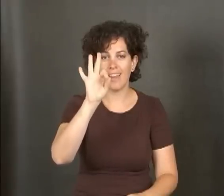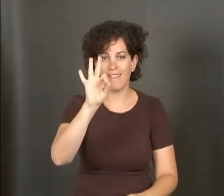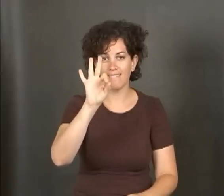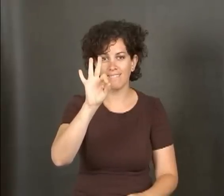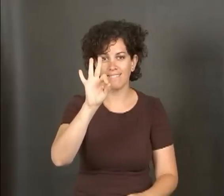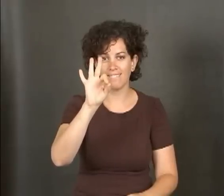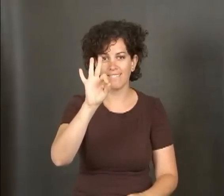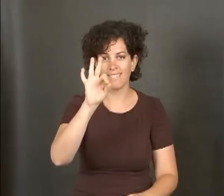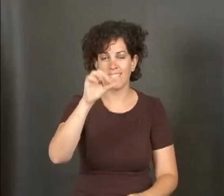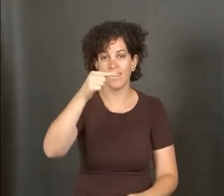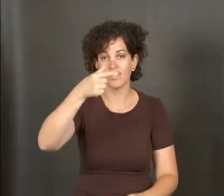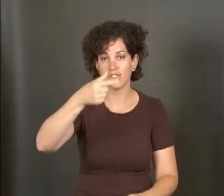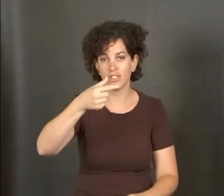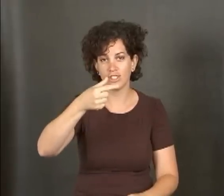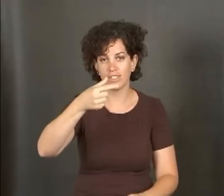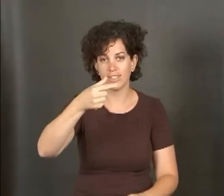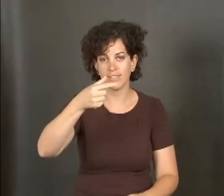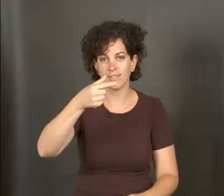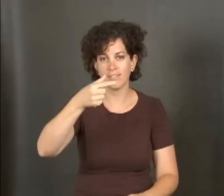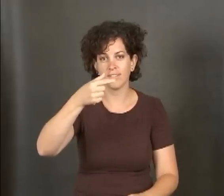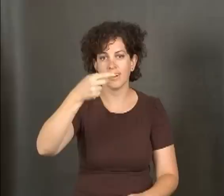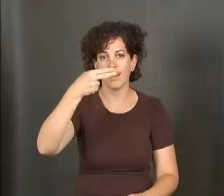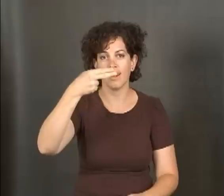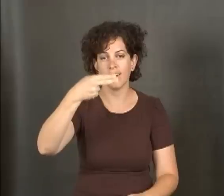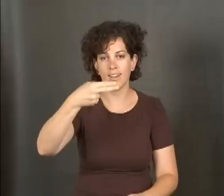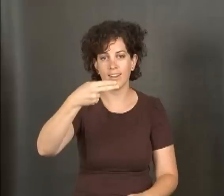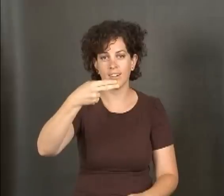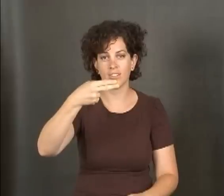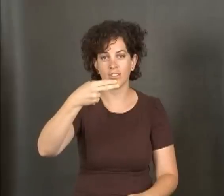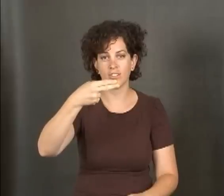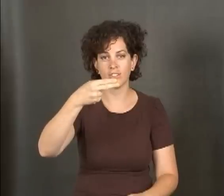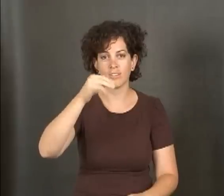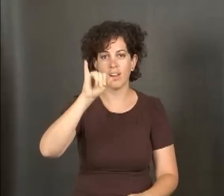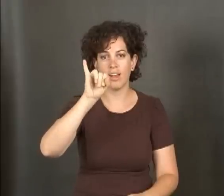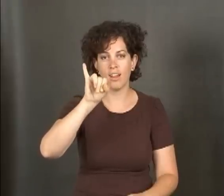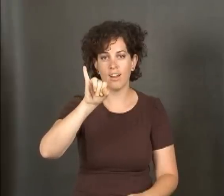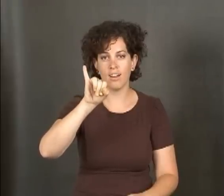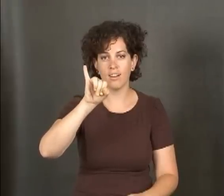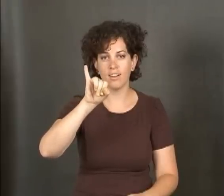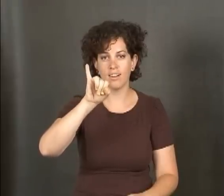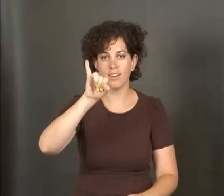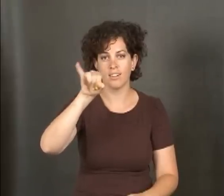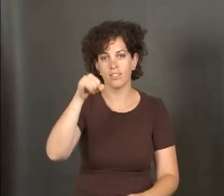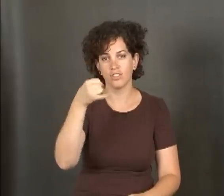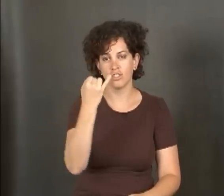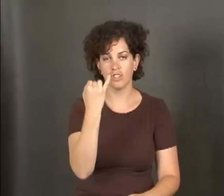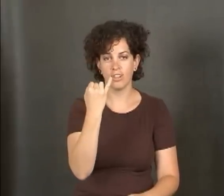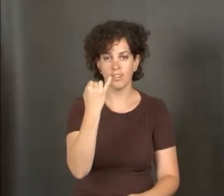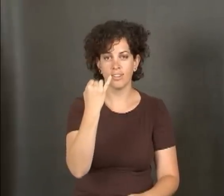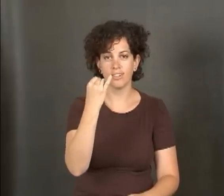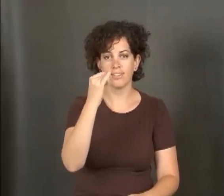F, G, H, I, J,